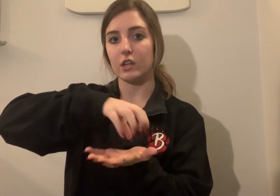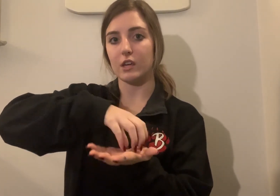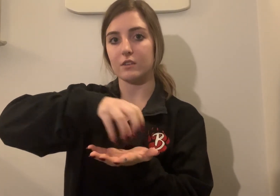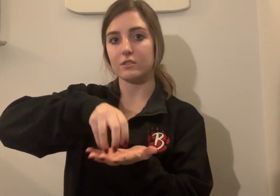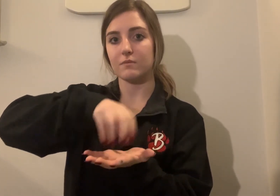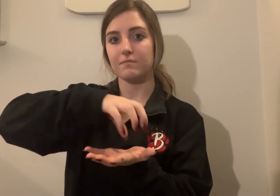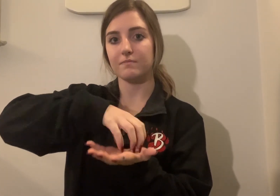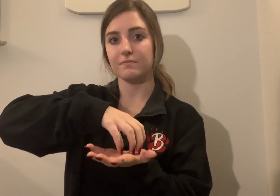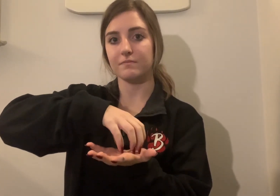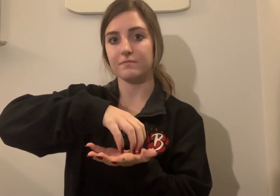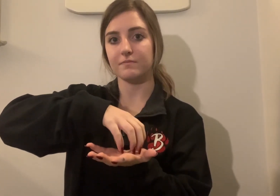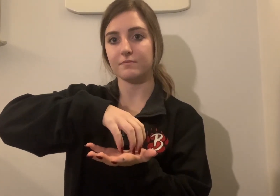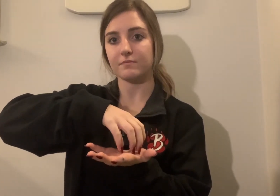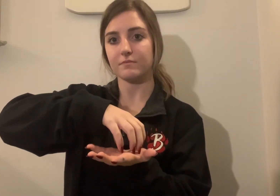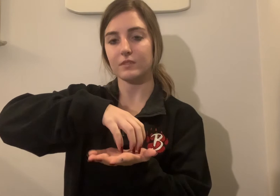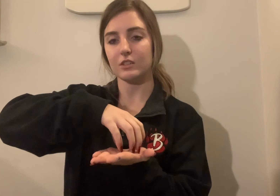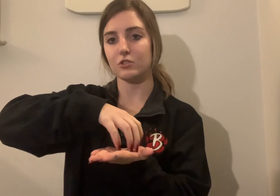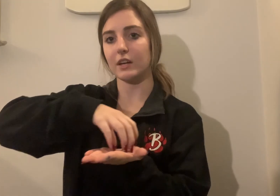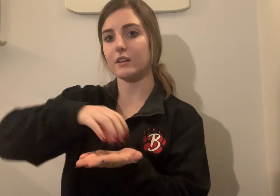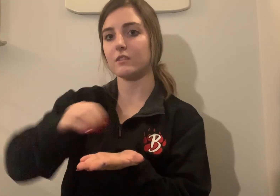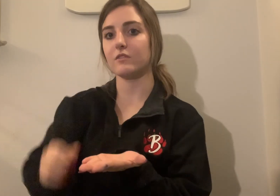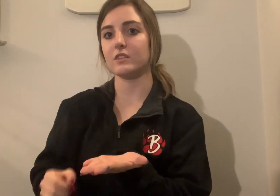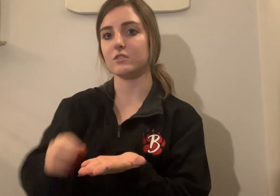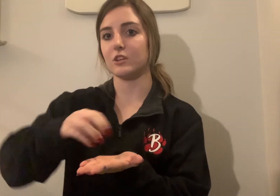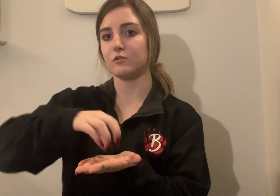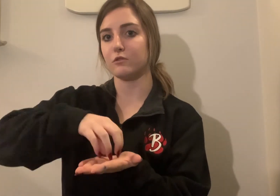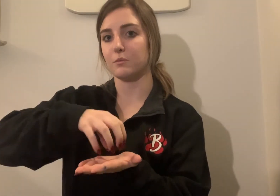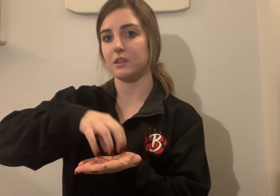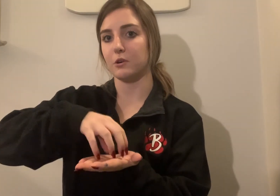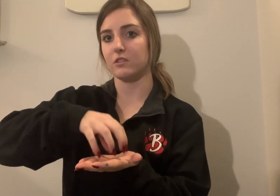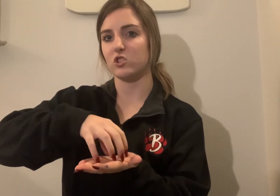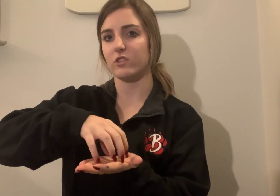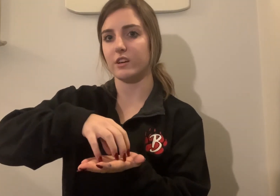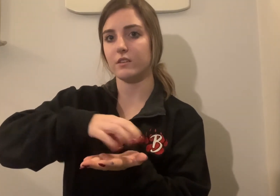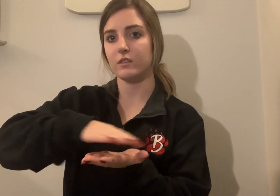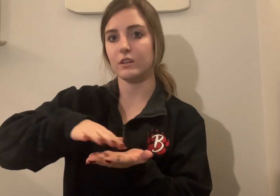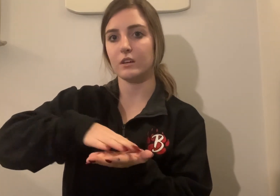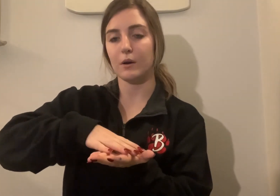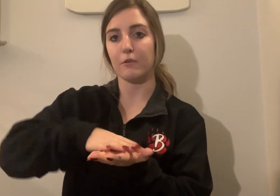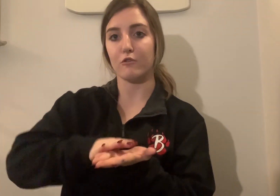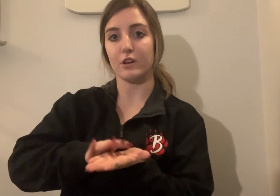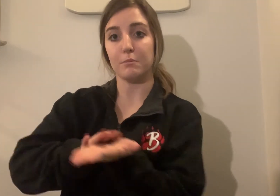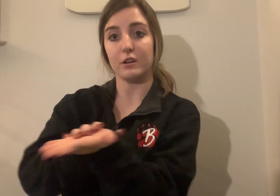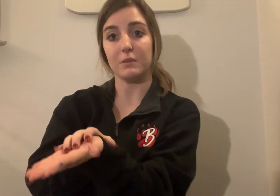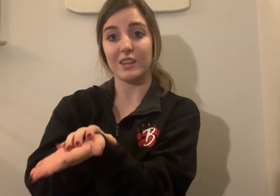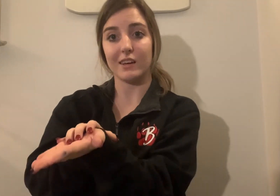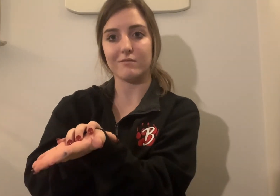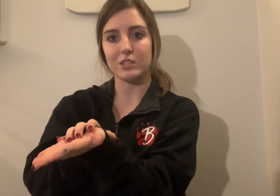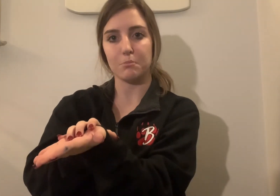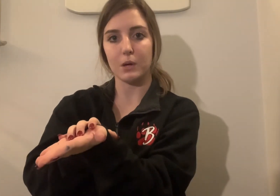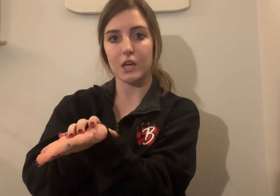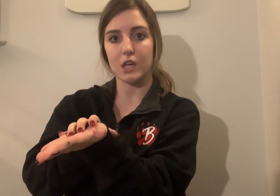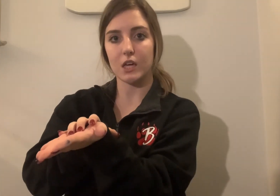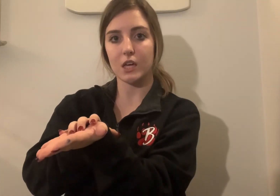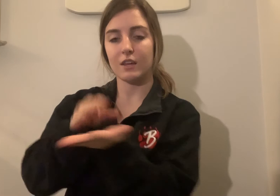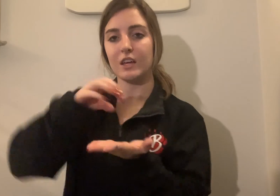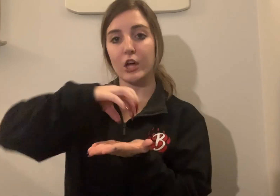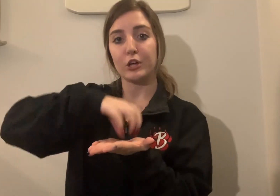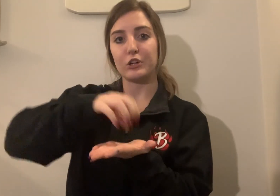Cookies. So I kind of think of it as like you're forming them on the tray before you put them in the oven to bake.